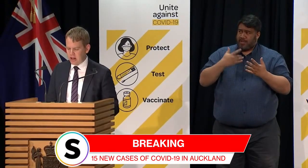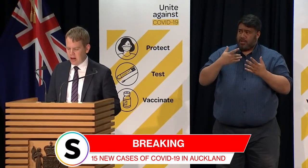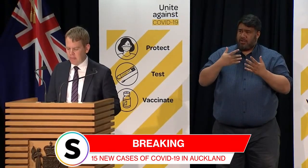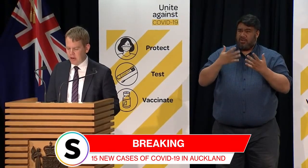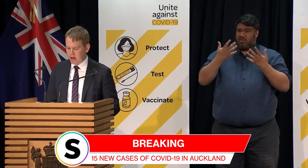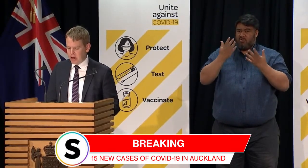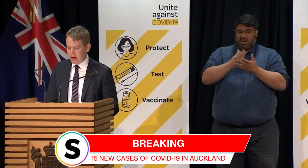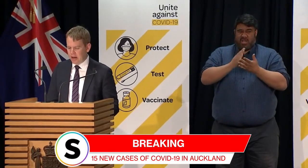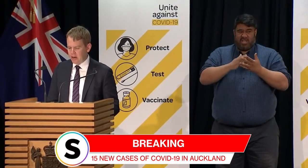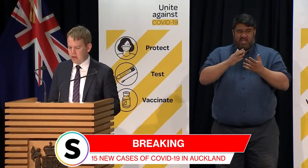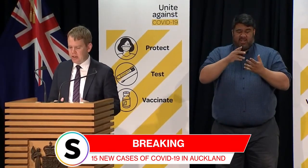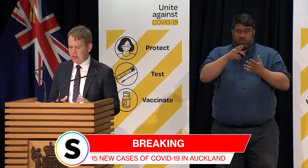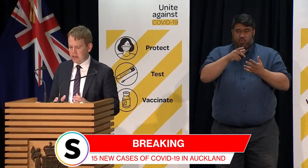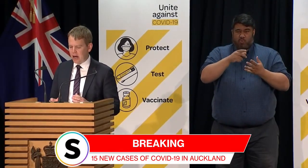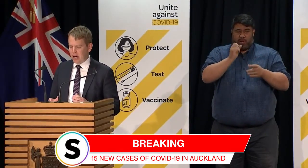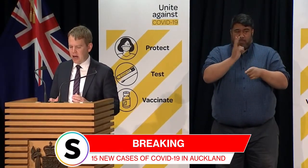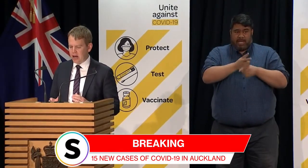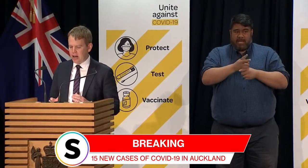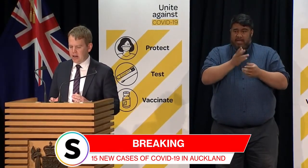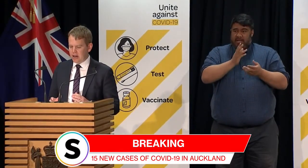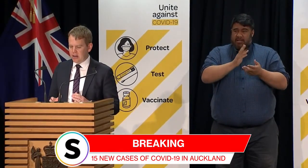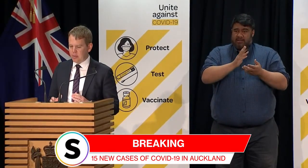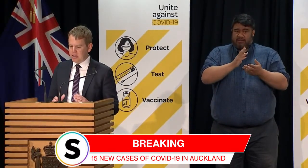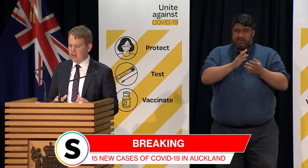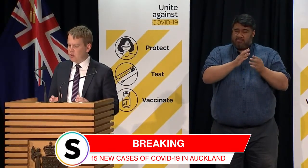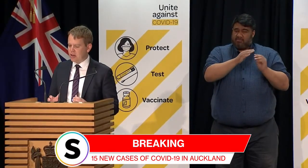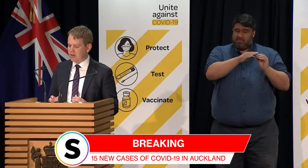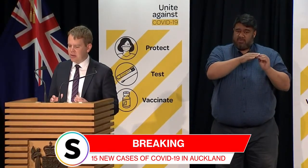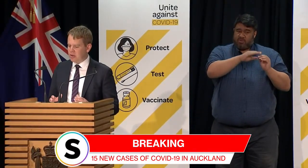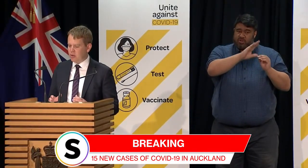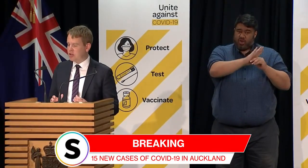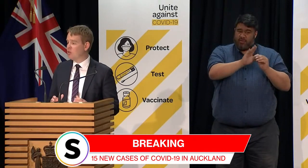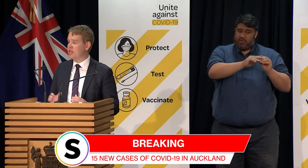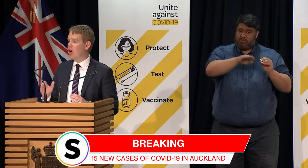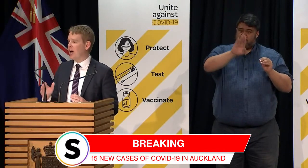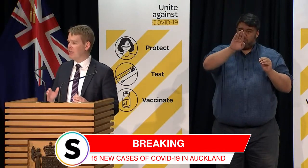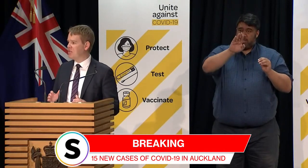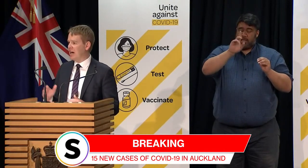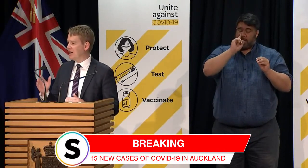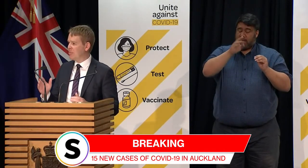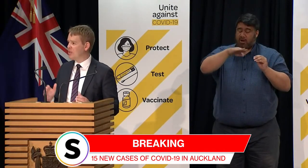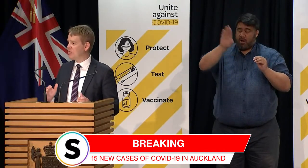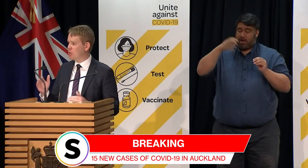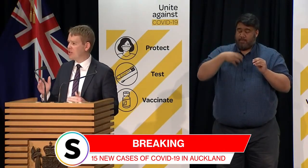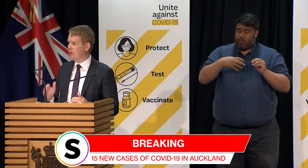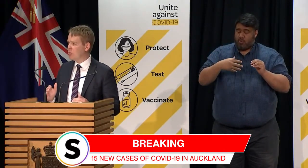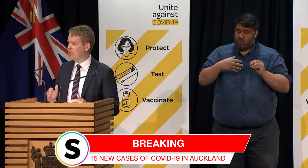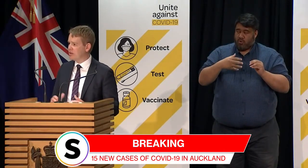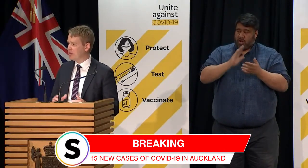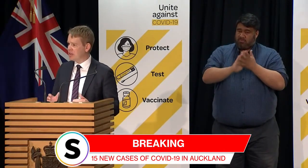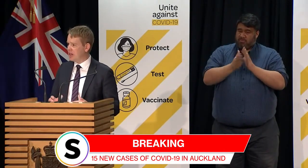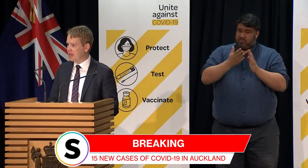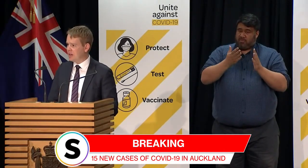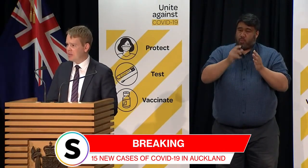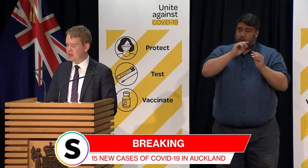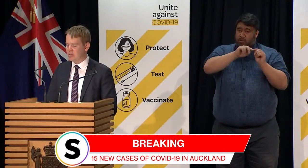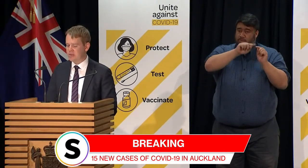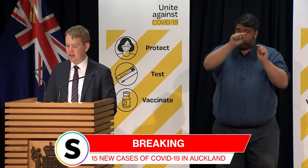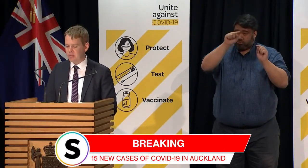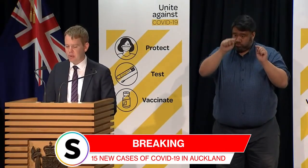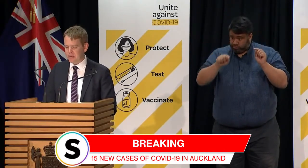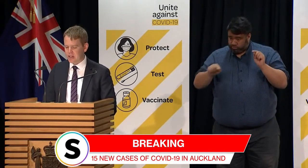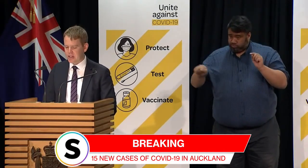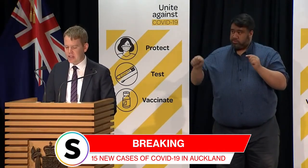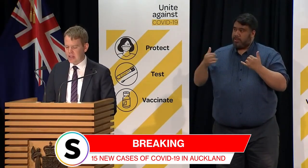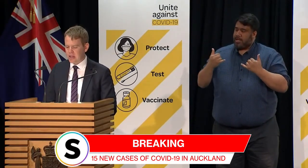think that there is the potential that we'll still see higher daily numbers, for example, than some of the daily numbers that